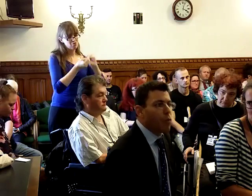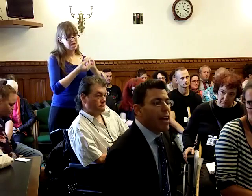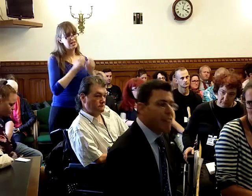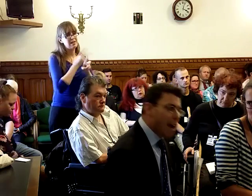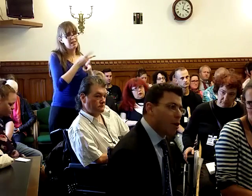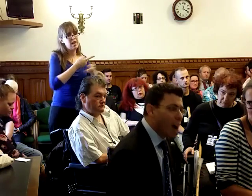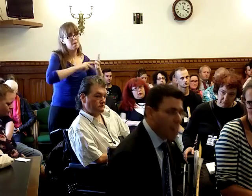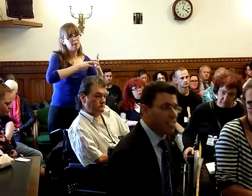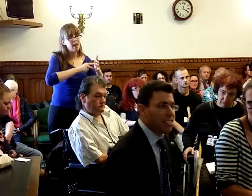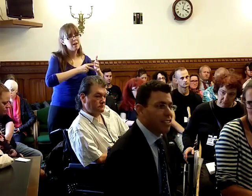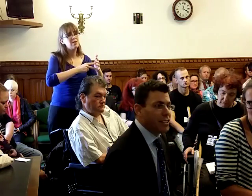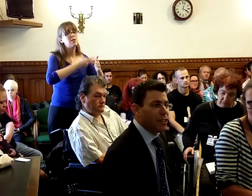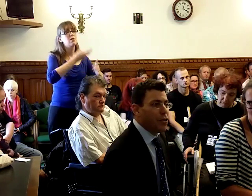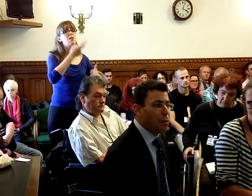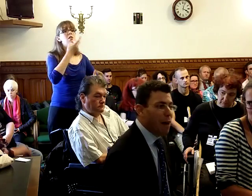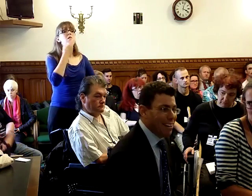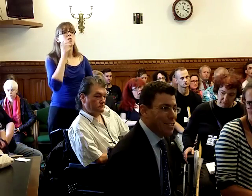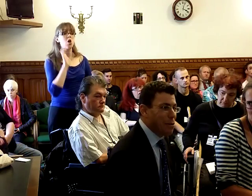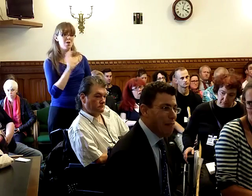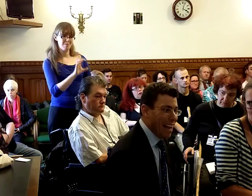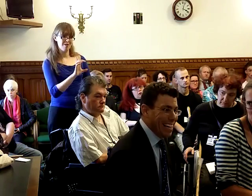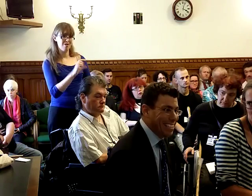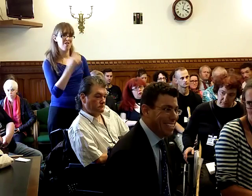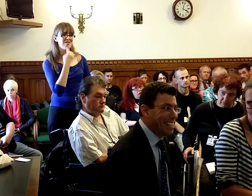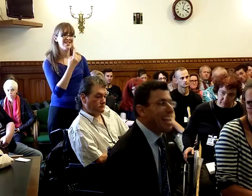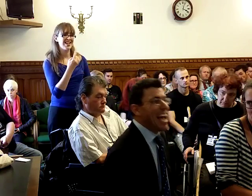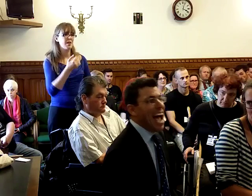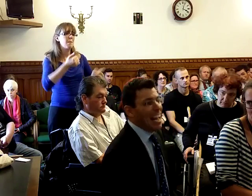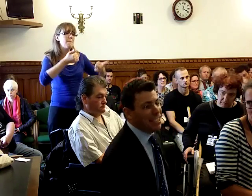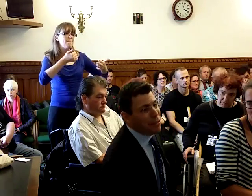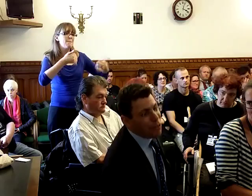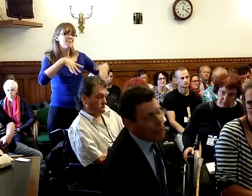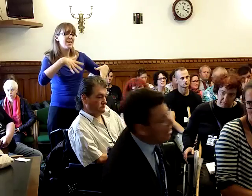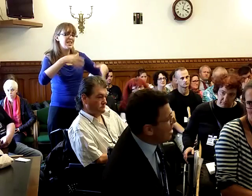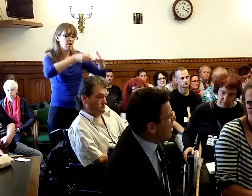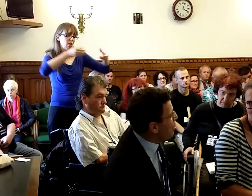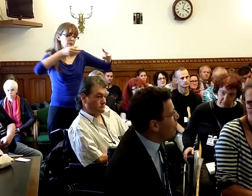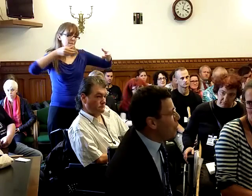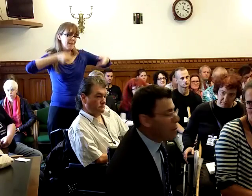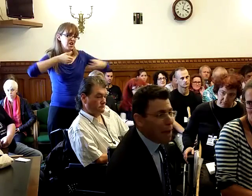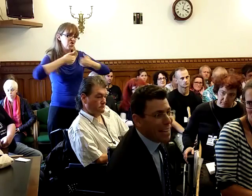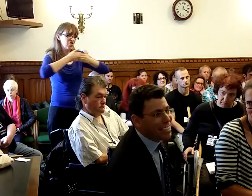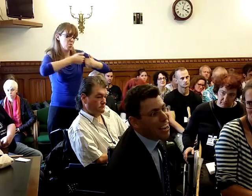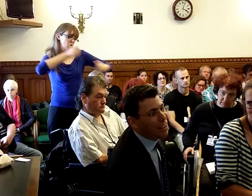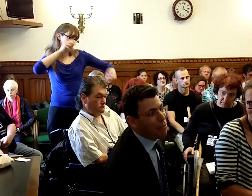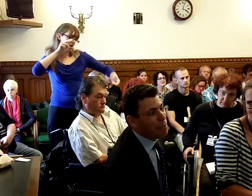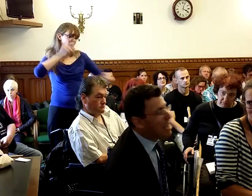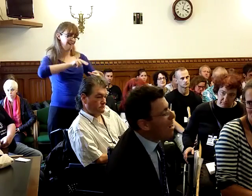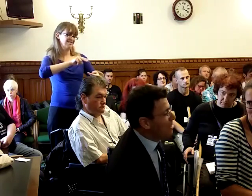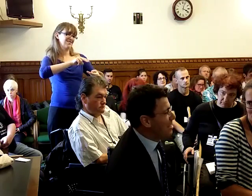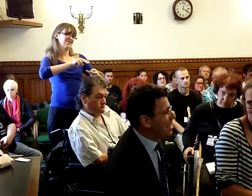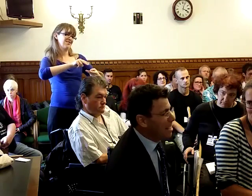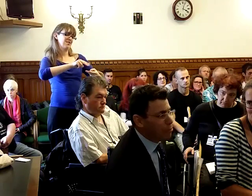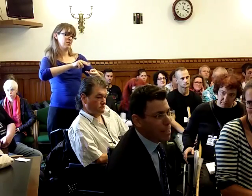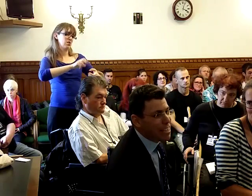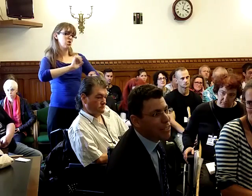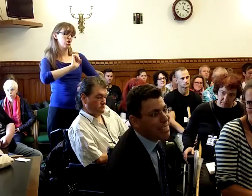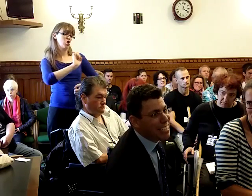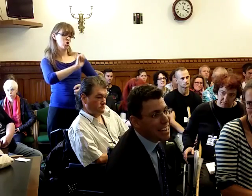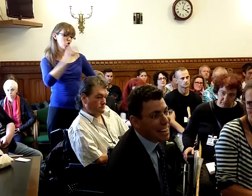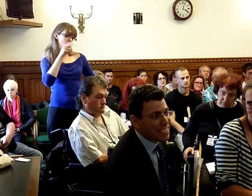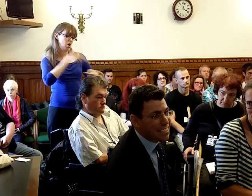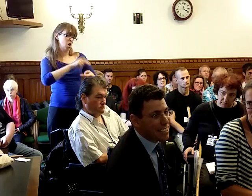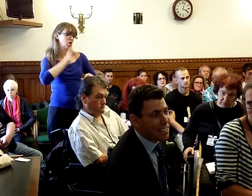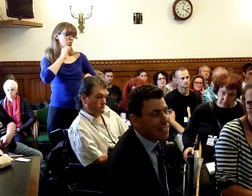said, "We have now cut your package, and your package cut will be cut